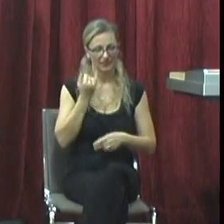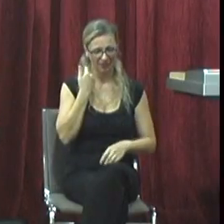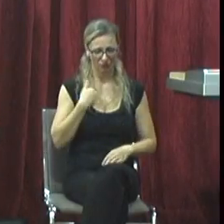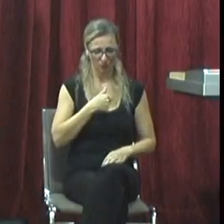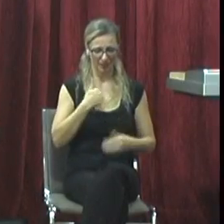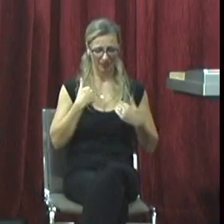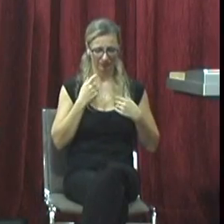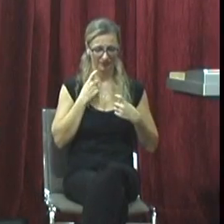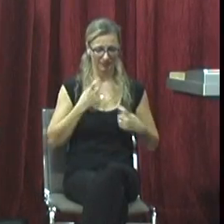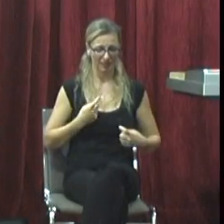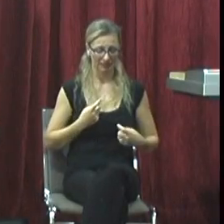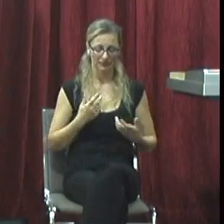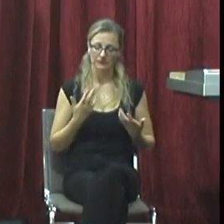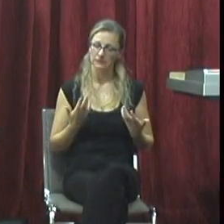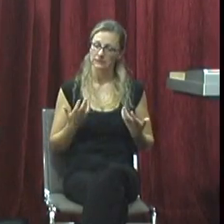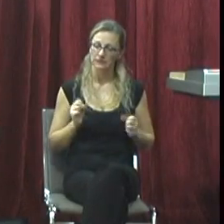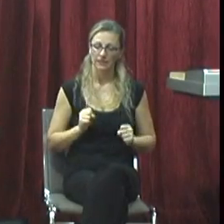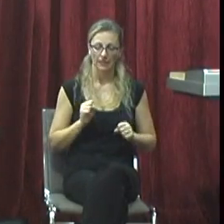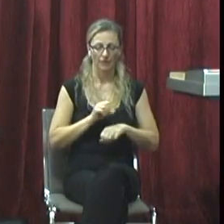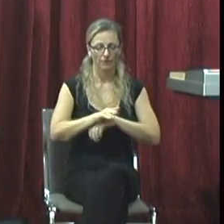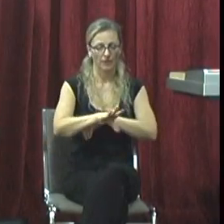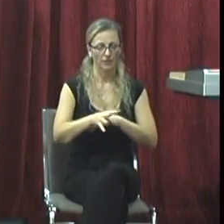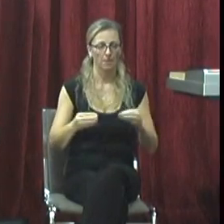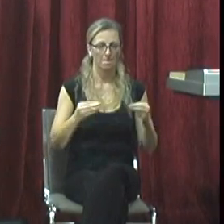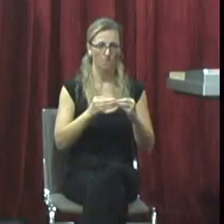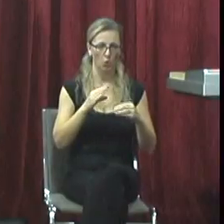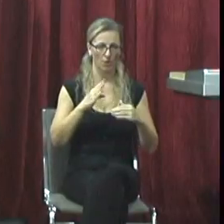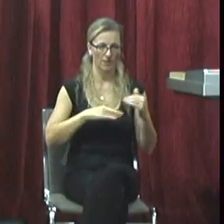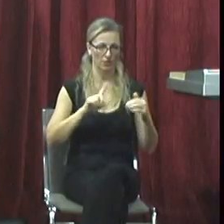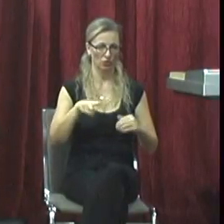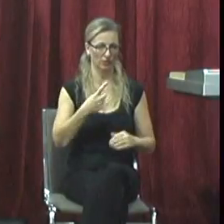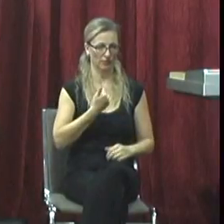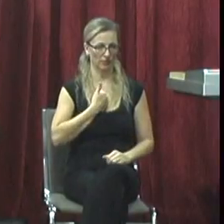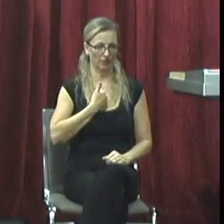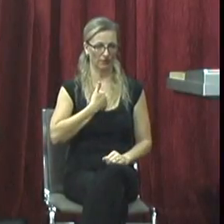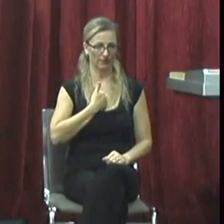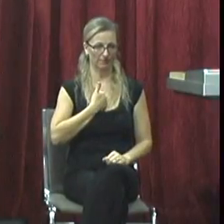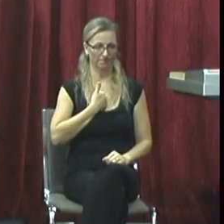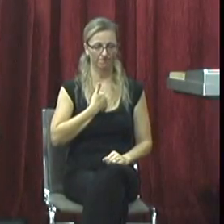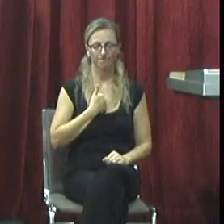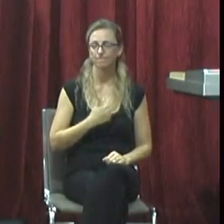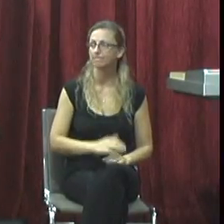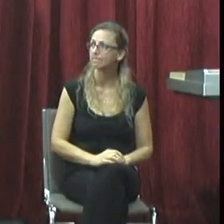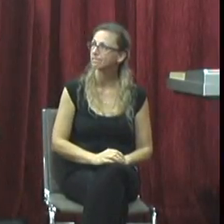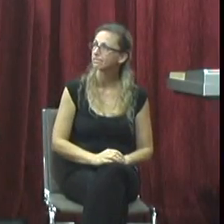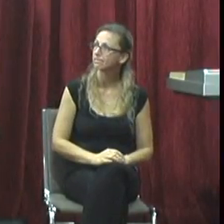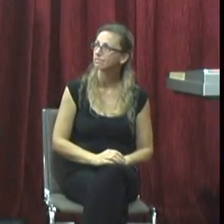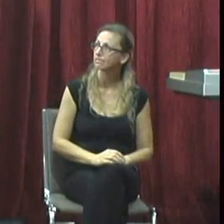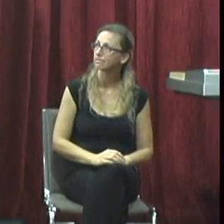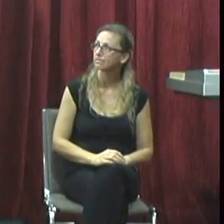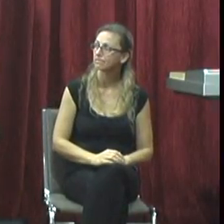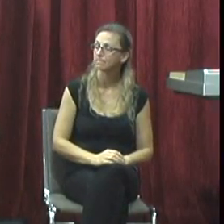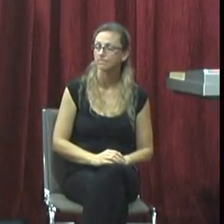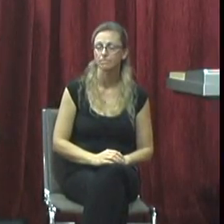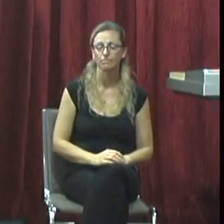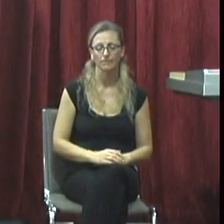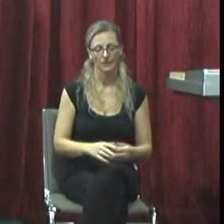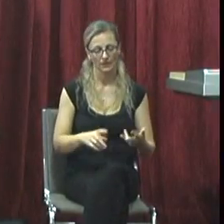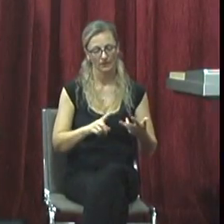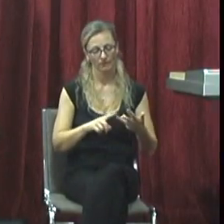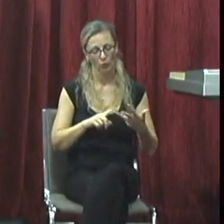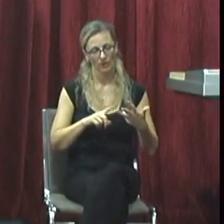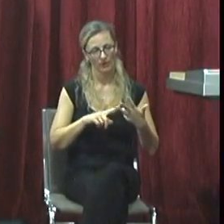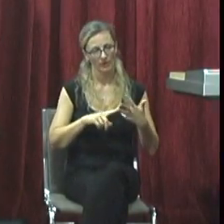effect beyond ourselves. The fourth insight. Joshua blamed God for Israel's